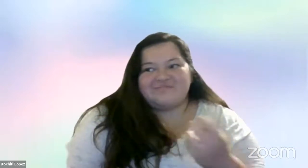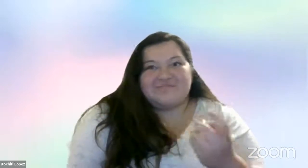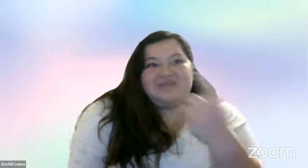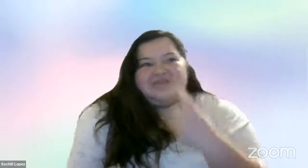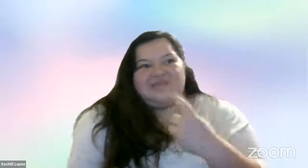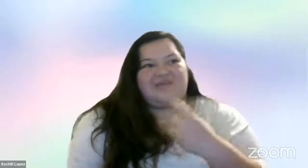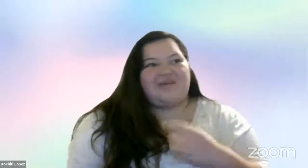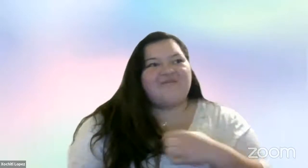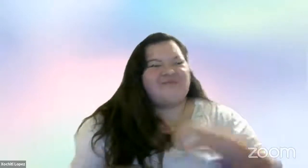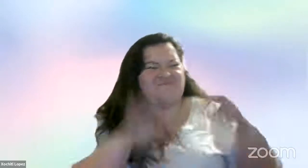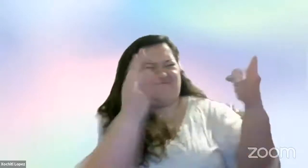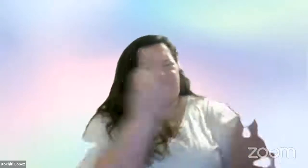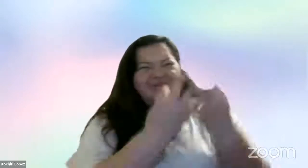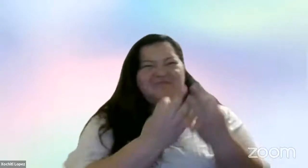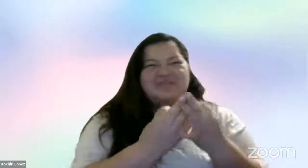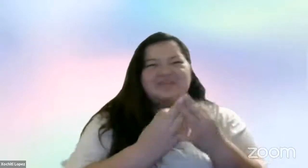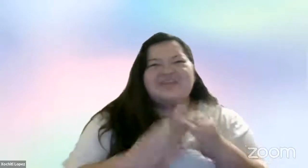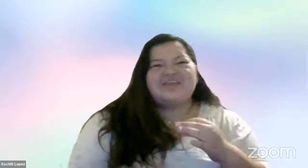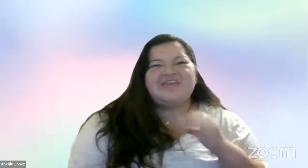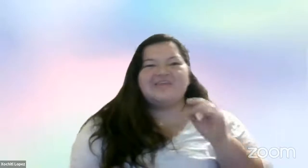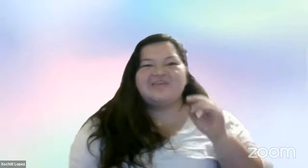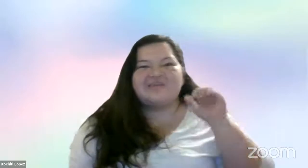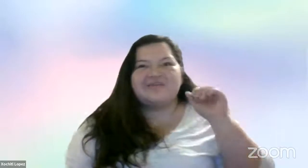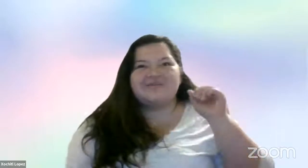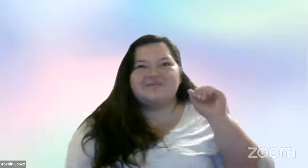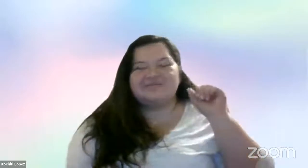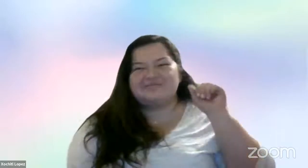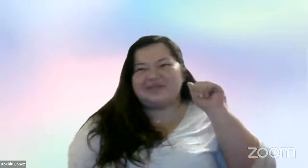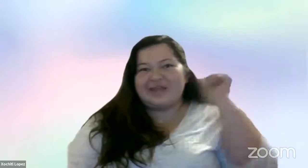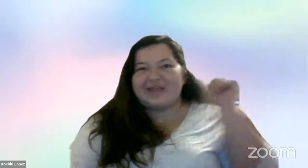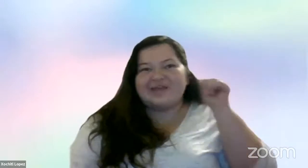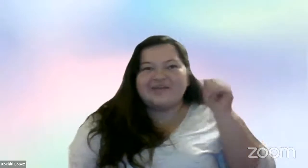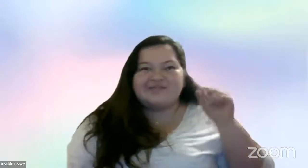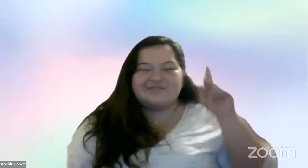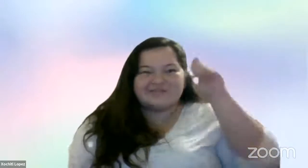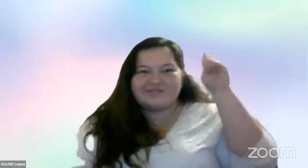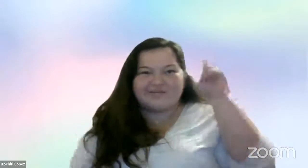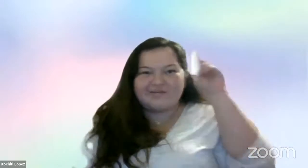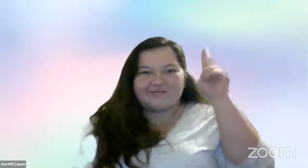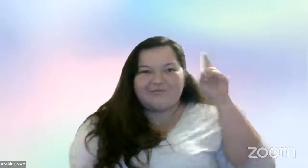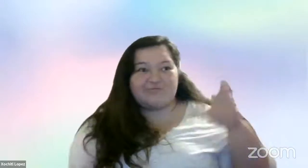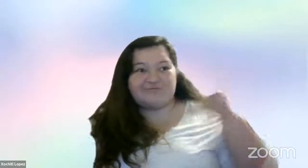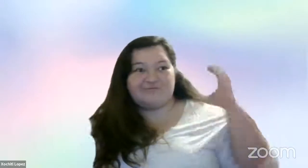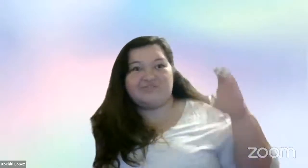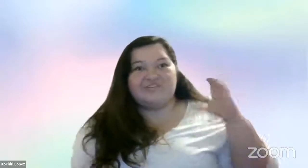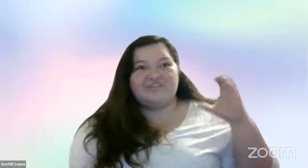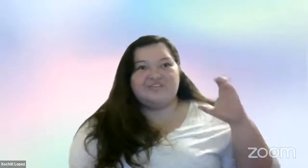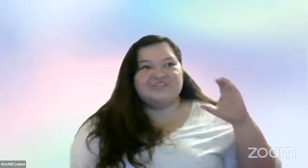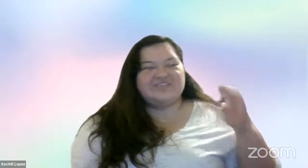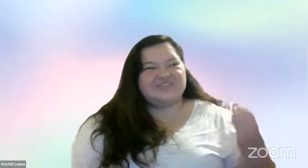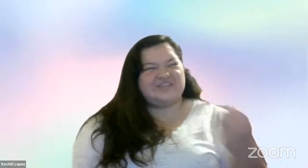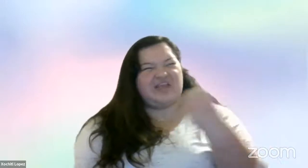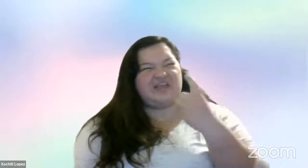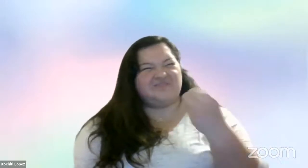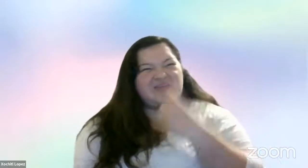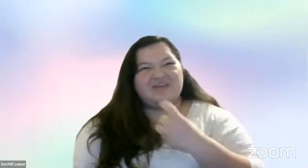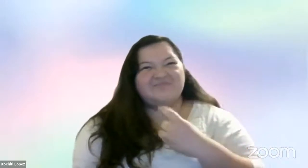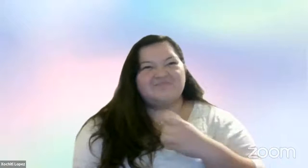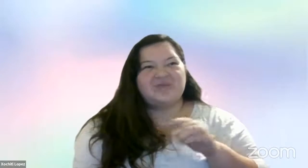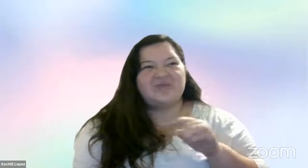I just feel like they ask me, but when you think about the family, we've got aunts and uncles and cousins,